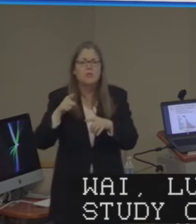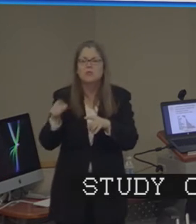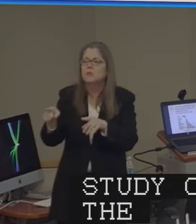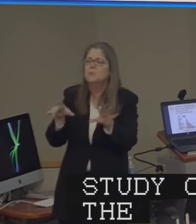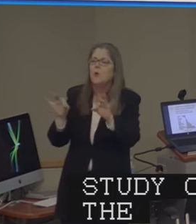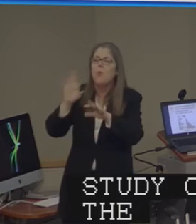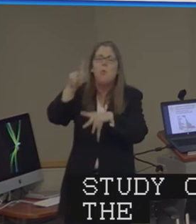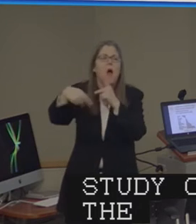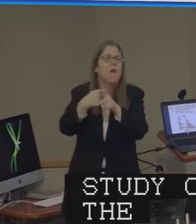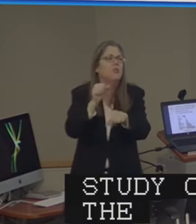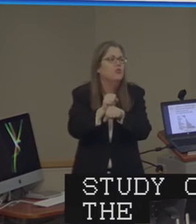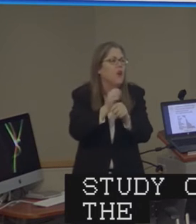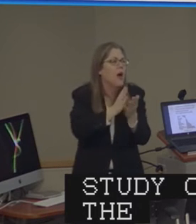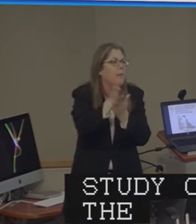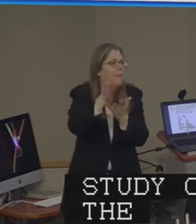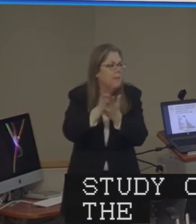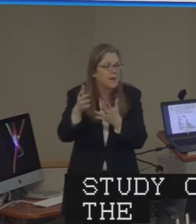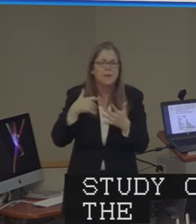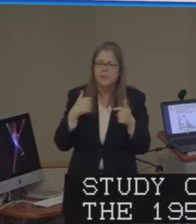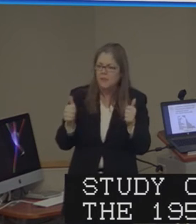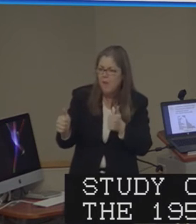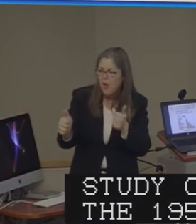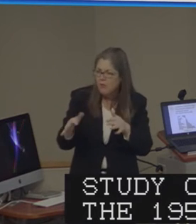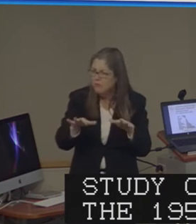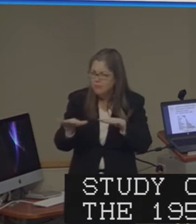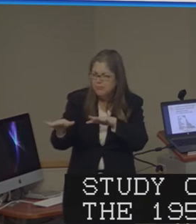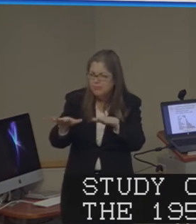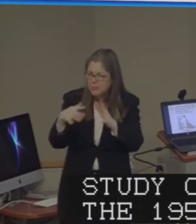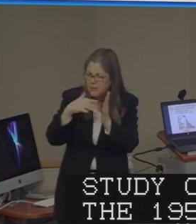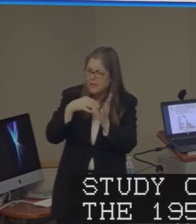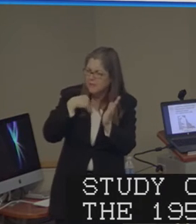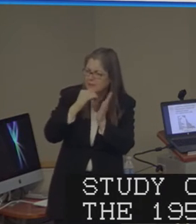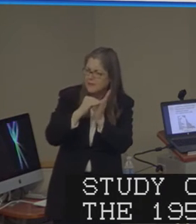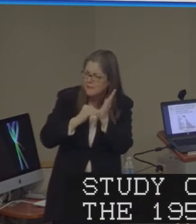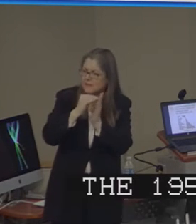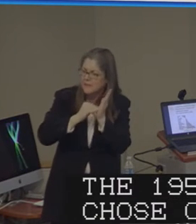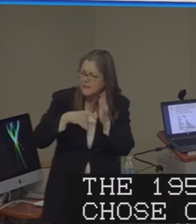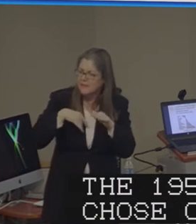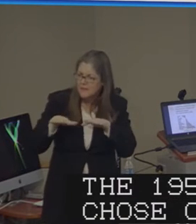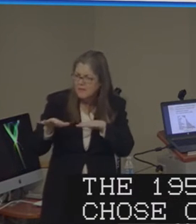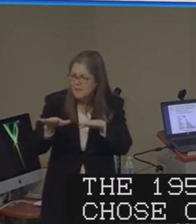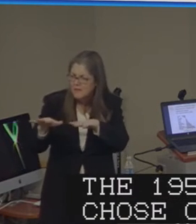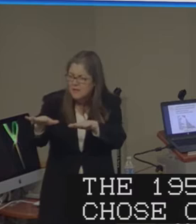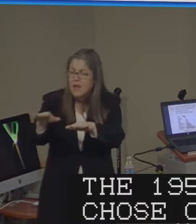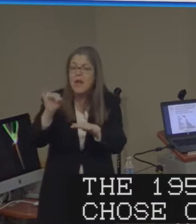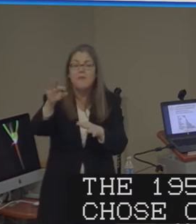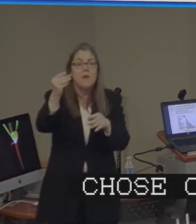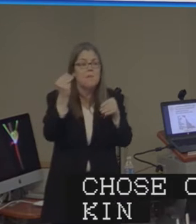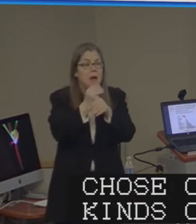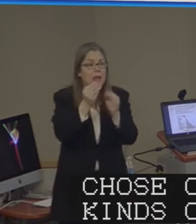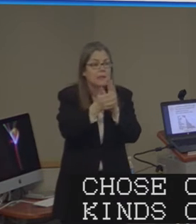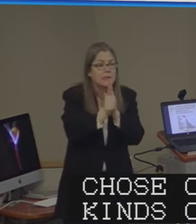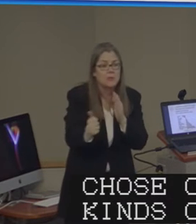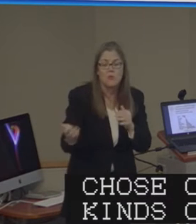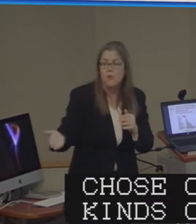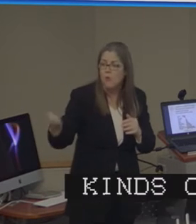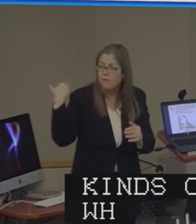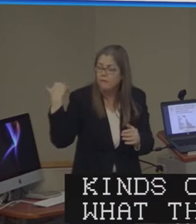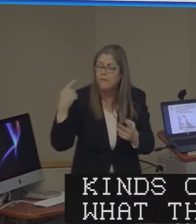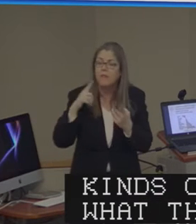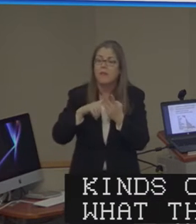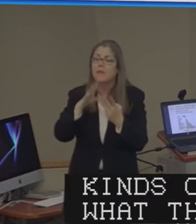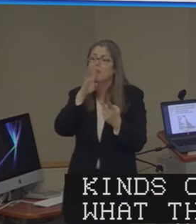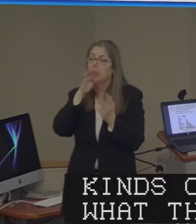careers. And what this graph shows is that if you take out their math skills, take out their